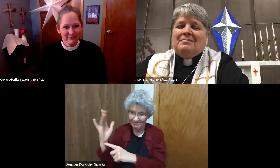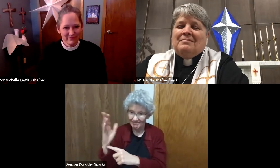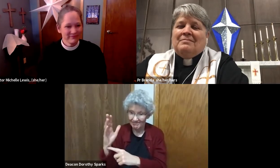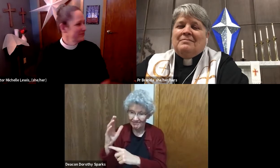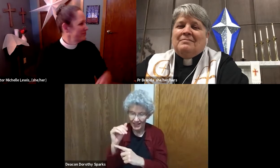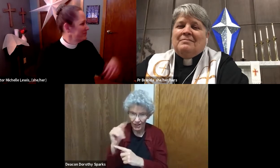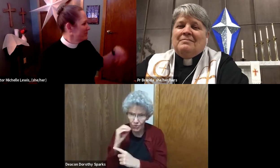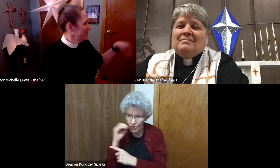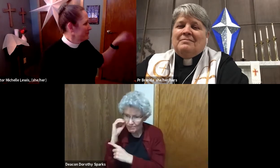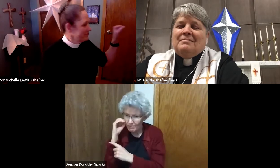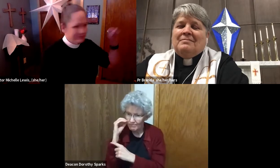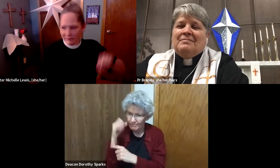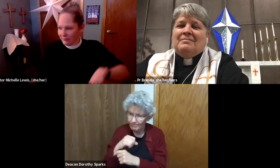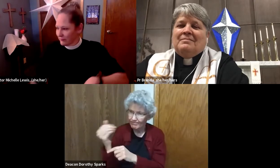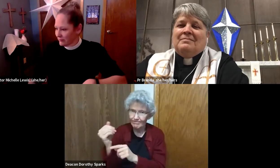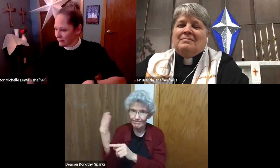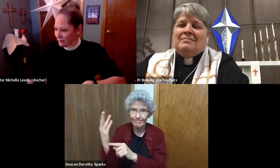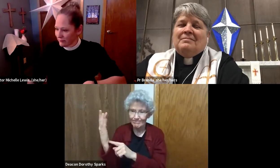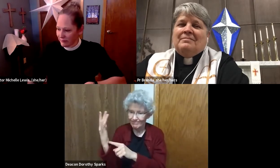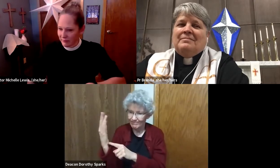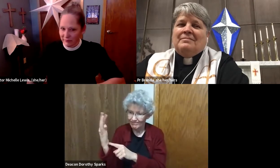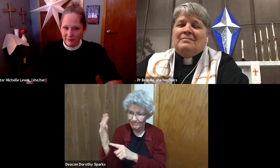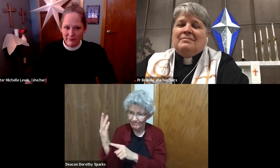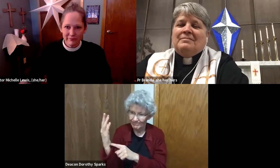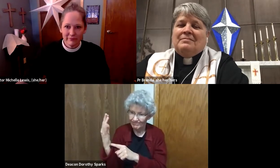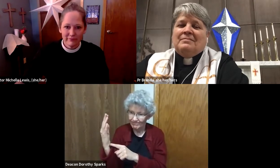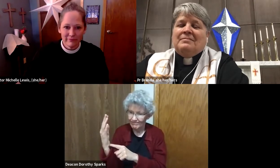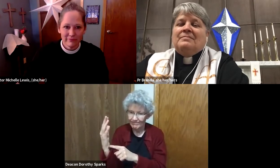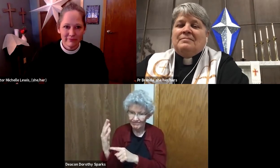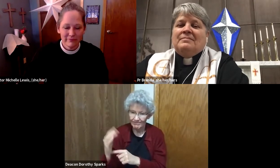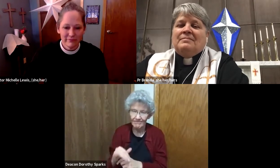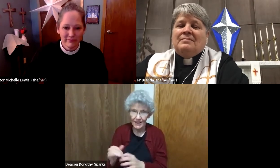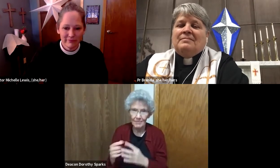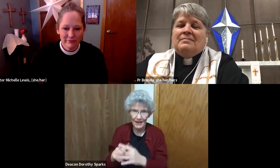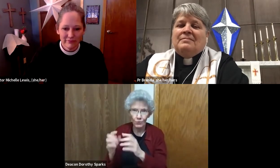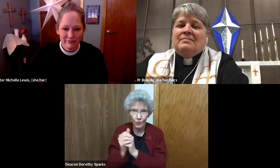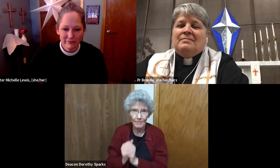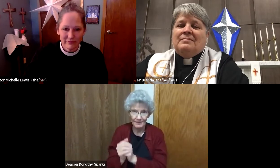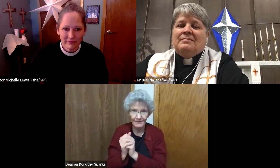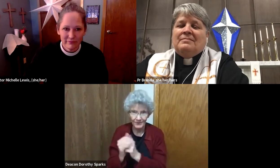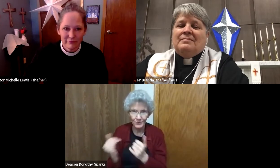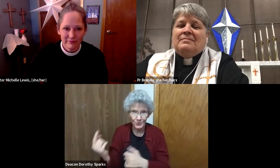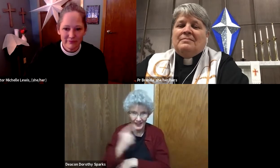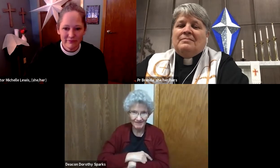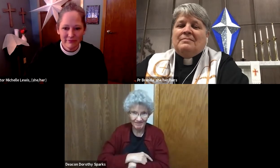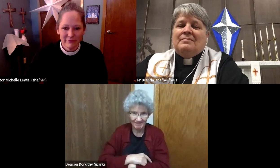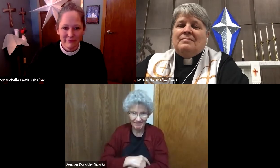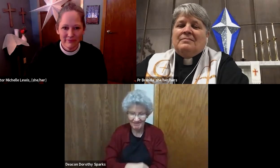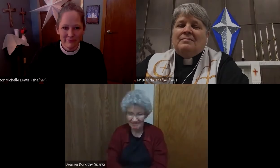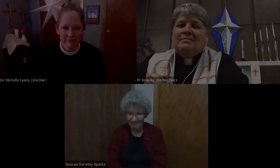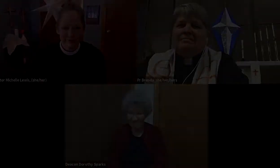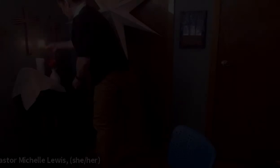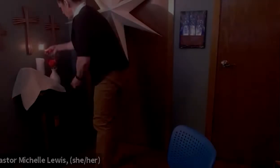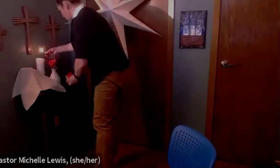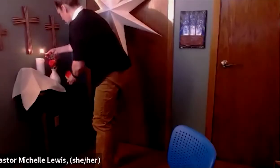Yes, and also light a candle at home as we light a candle here today to begin